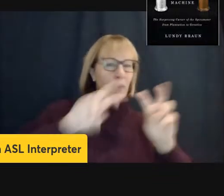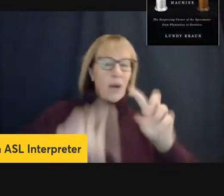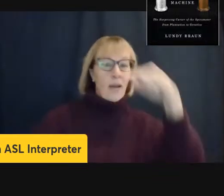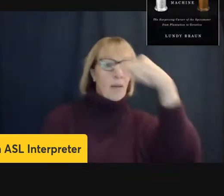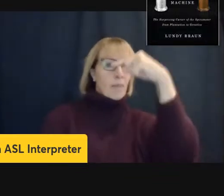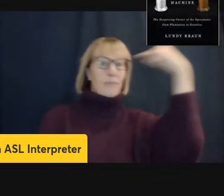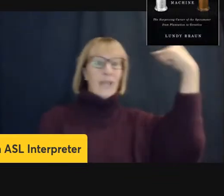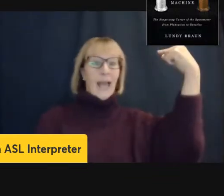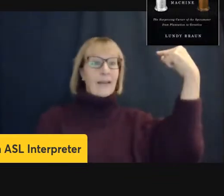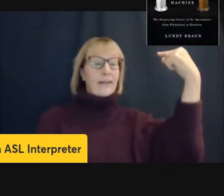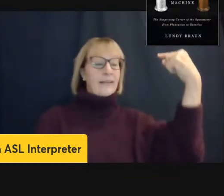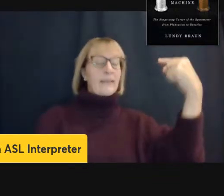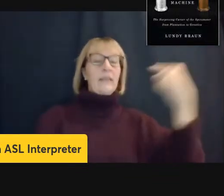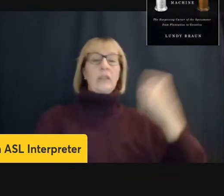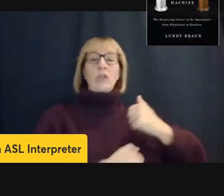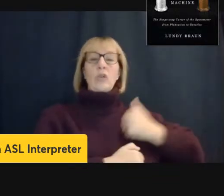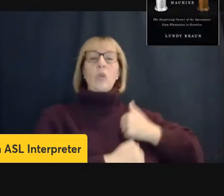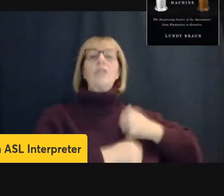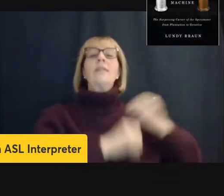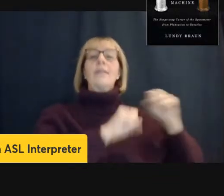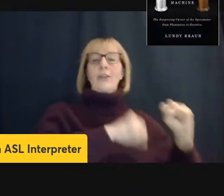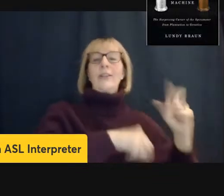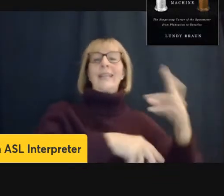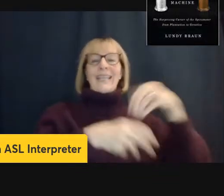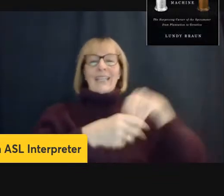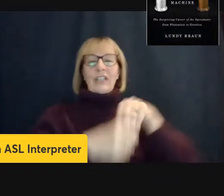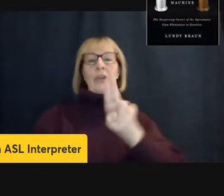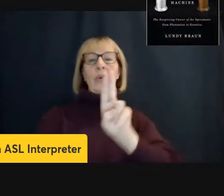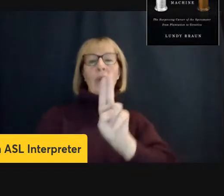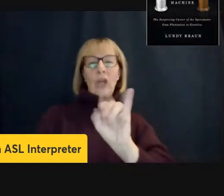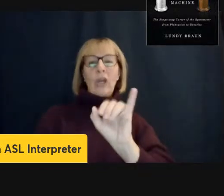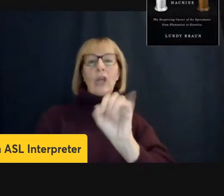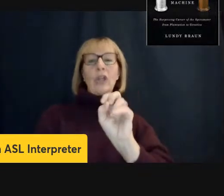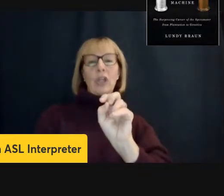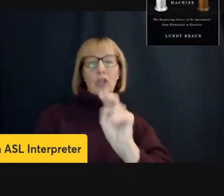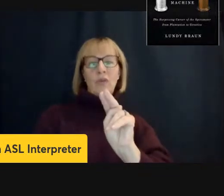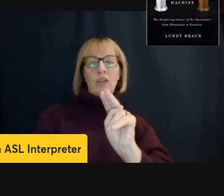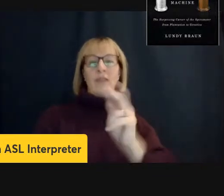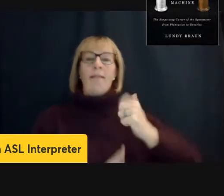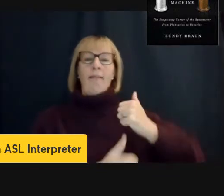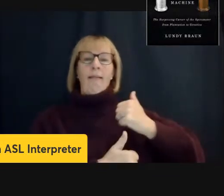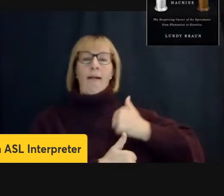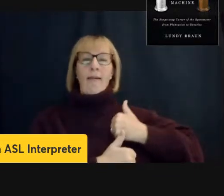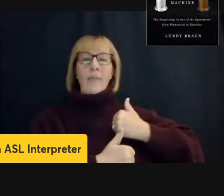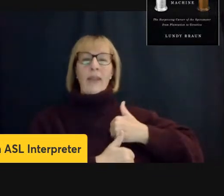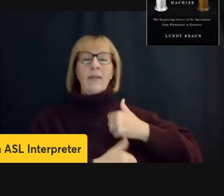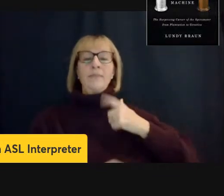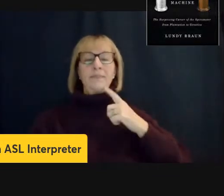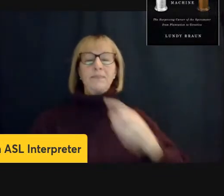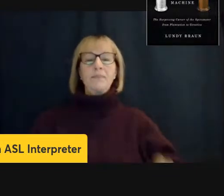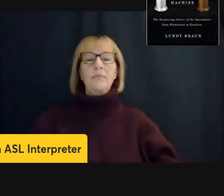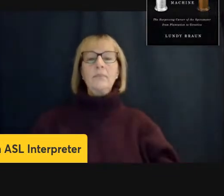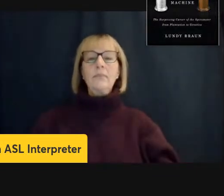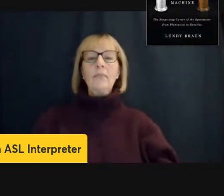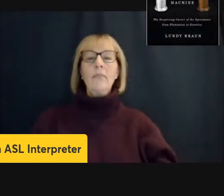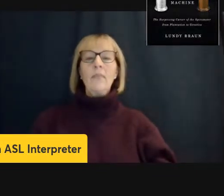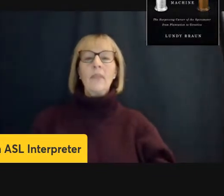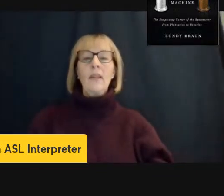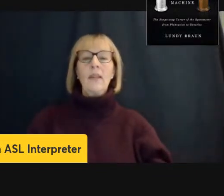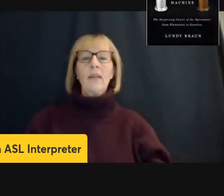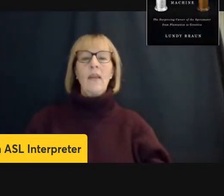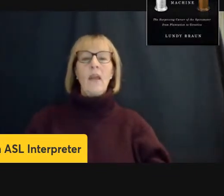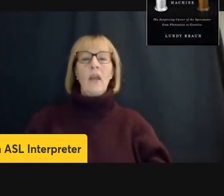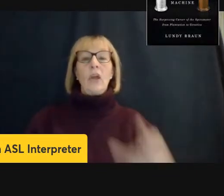were allowed into the Union Army. So Gould actually saw that this as a